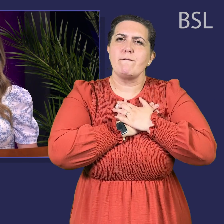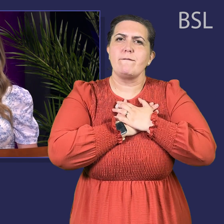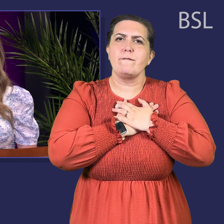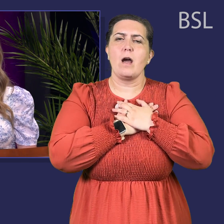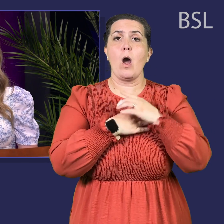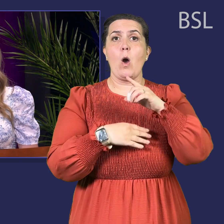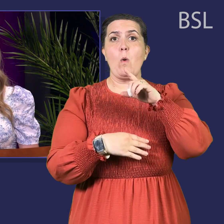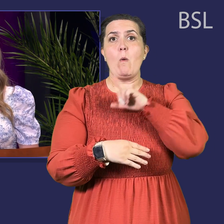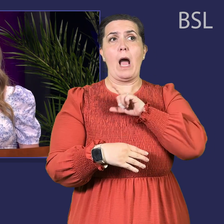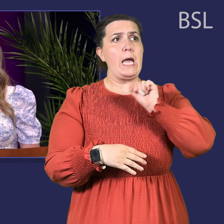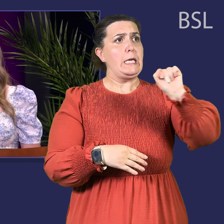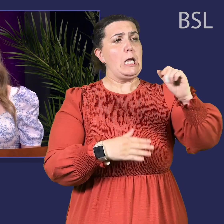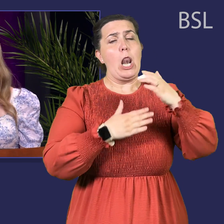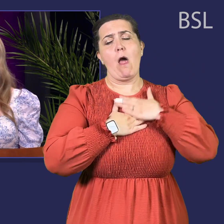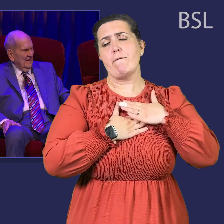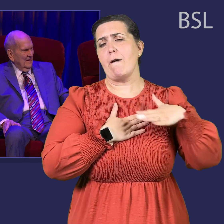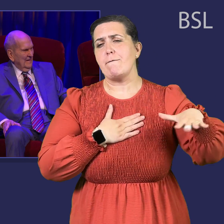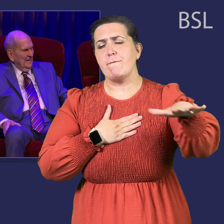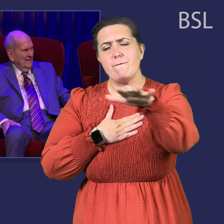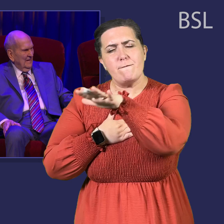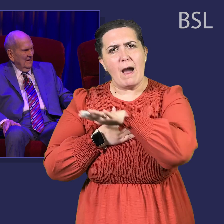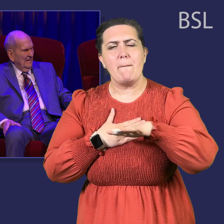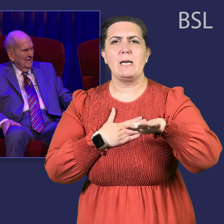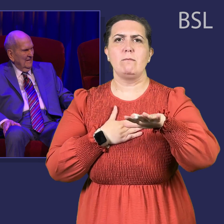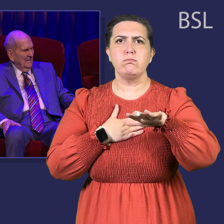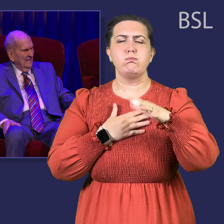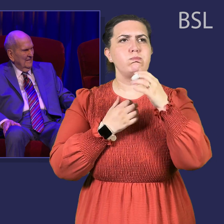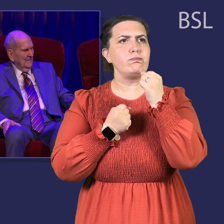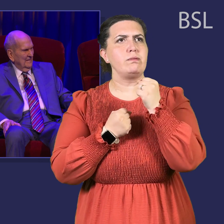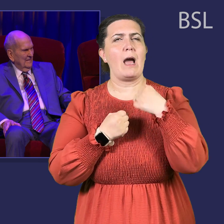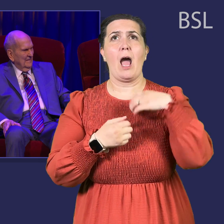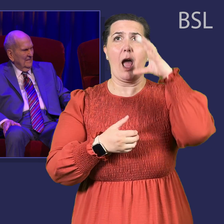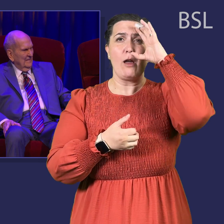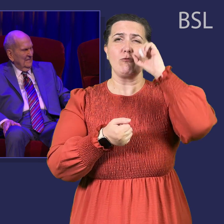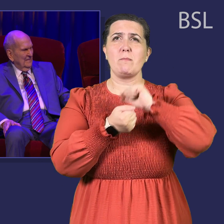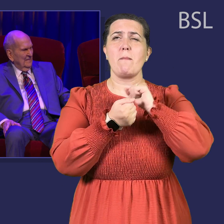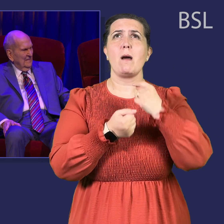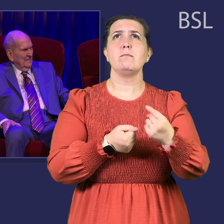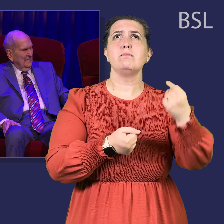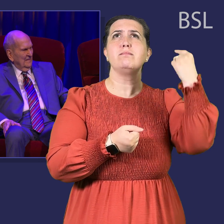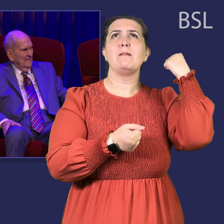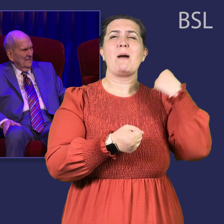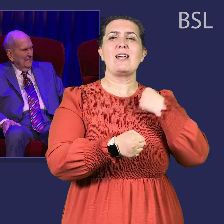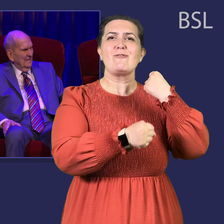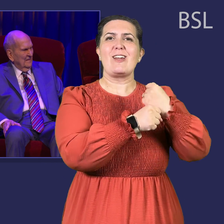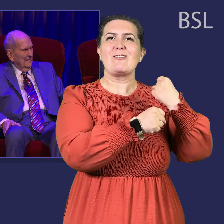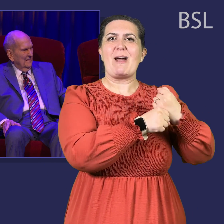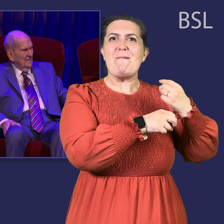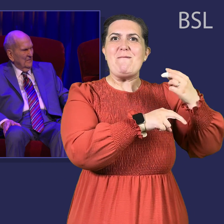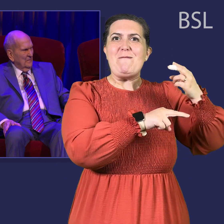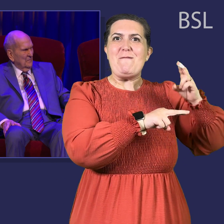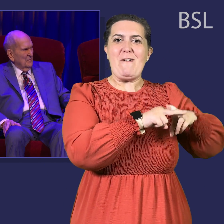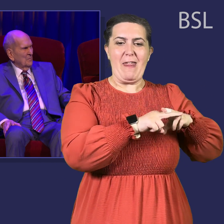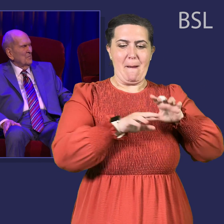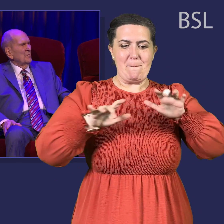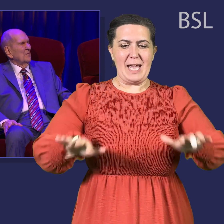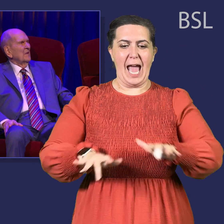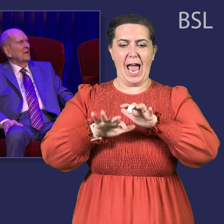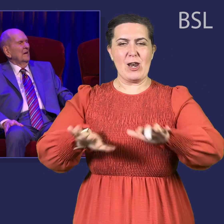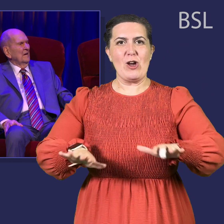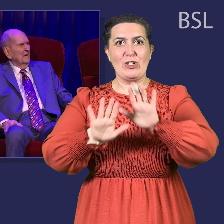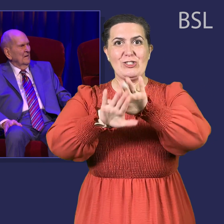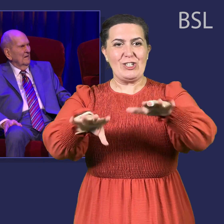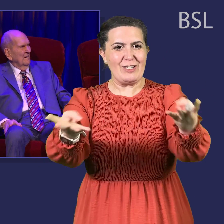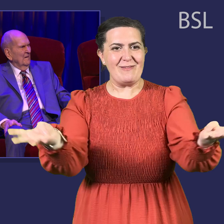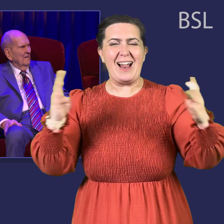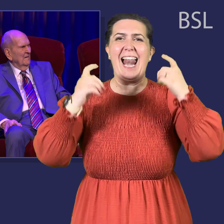him, his love. He is a man who loves his family deeply. I fondly recall my great-grandfather playing the piano,